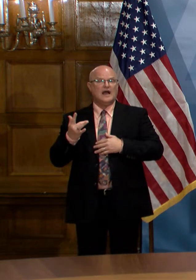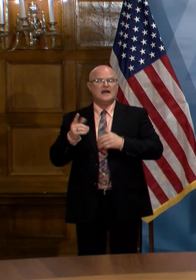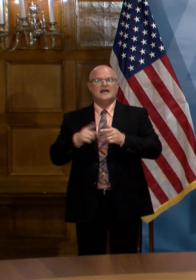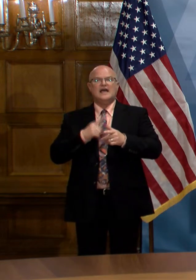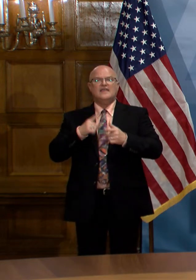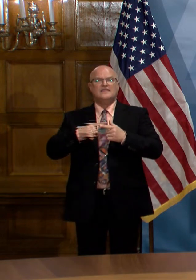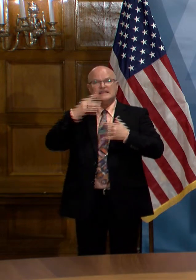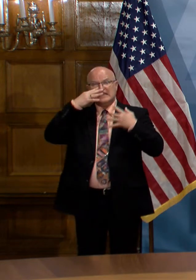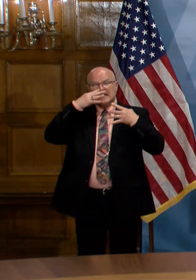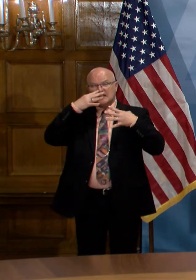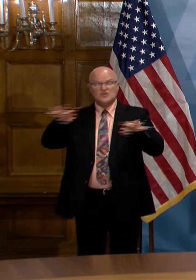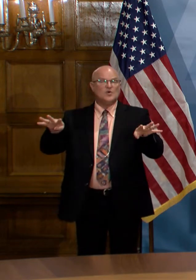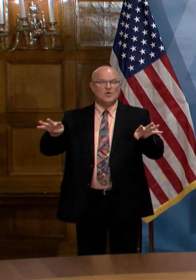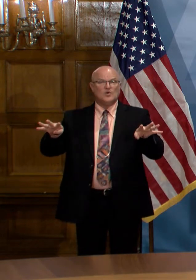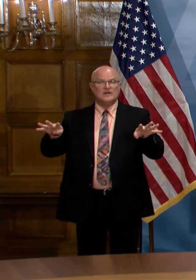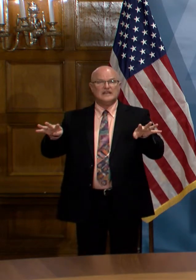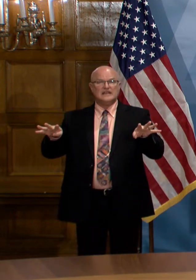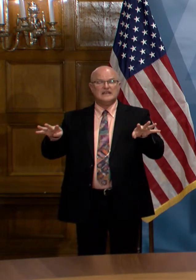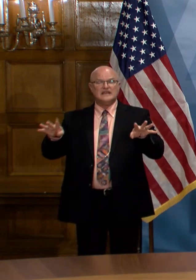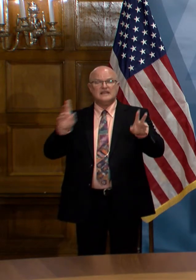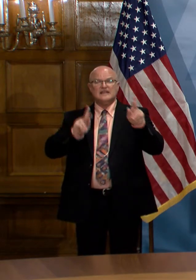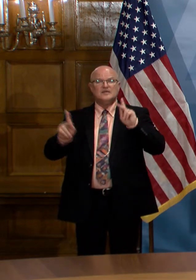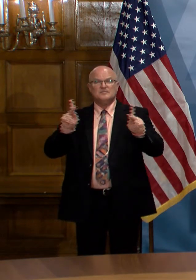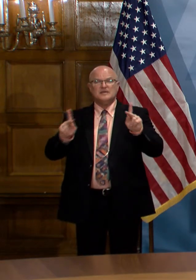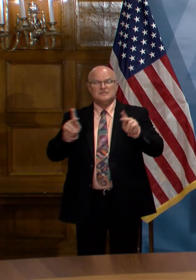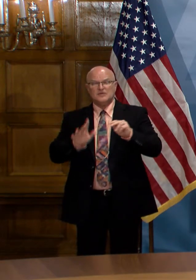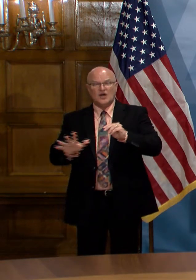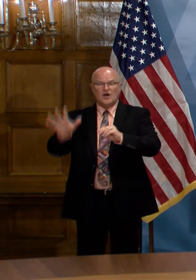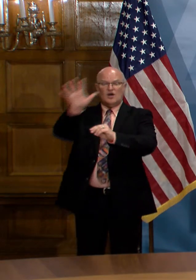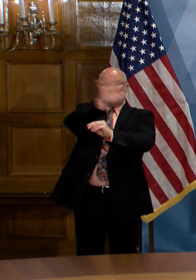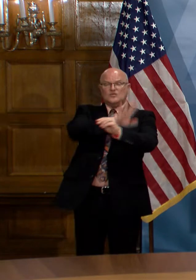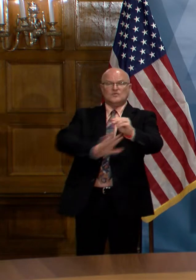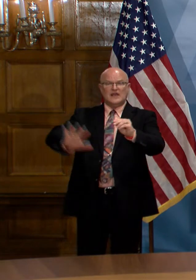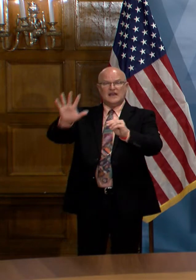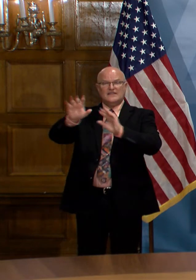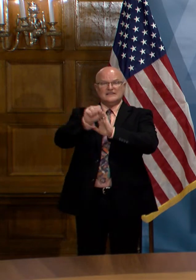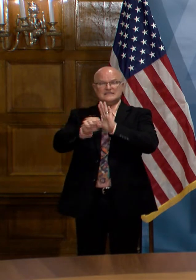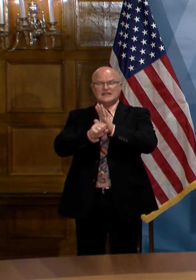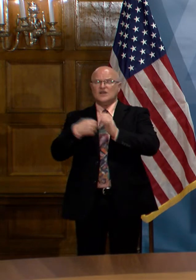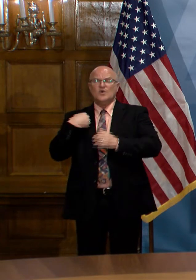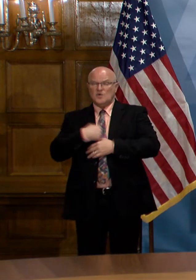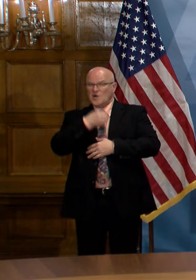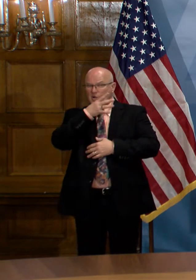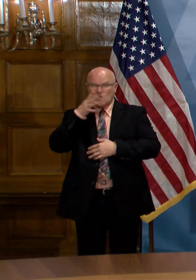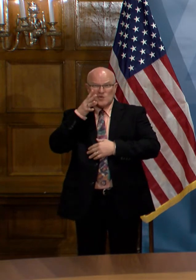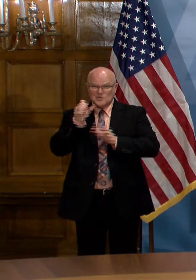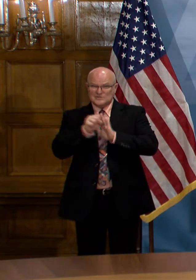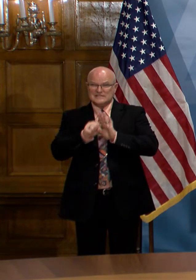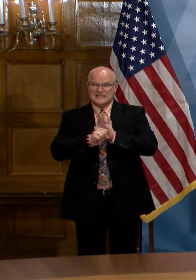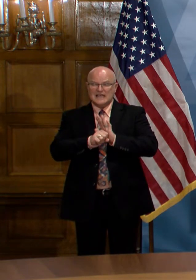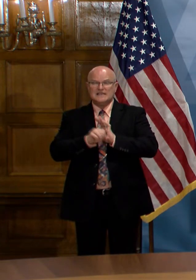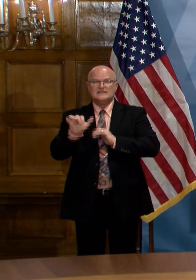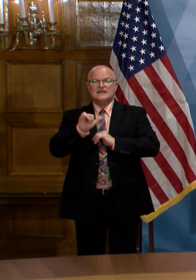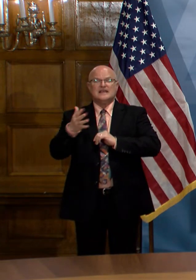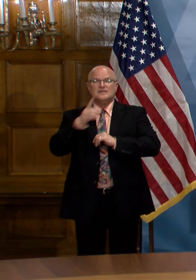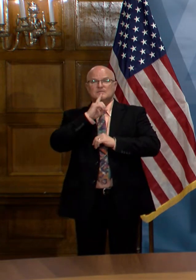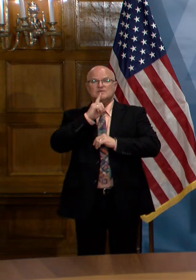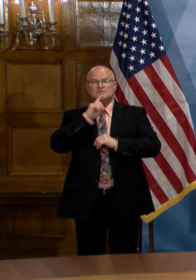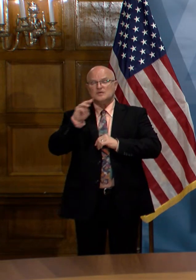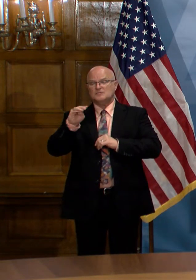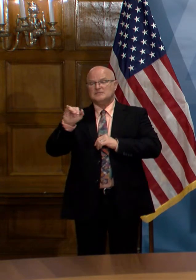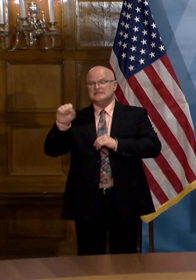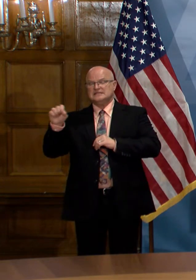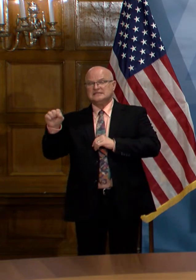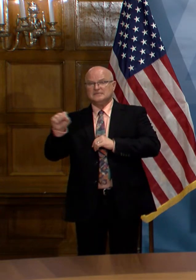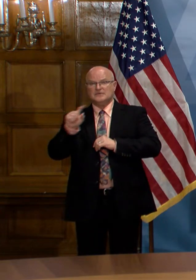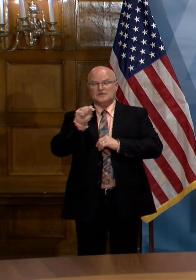then ignoring the populations around Arkansas, and we're a rural state. And so the same thing would be true in